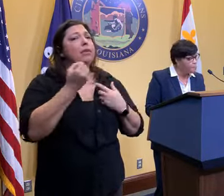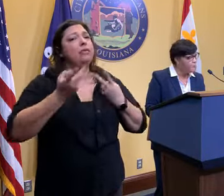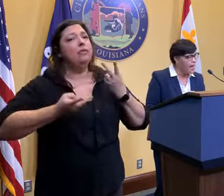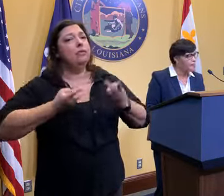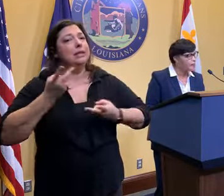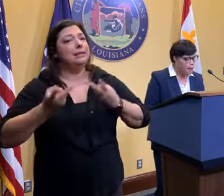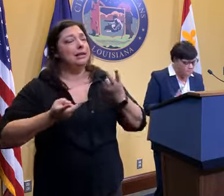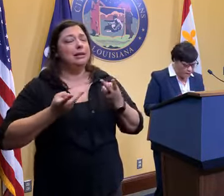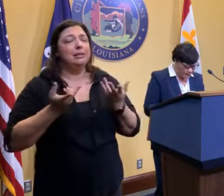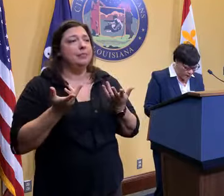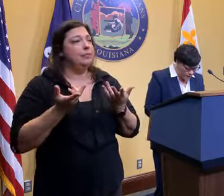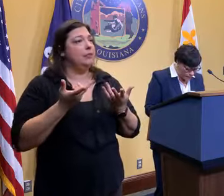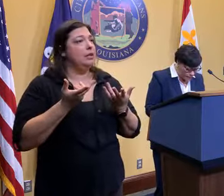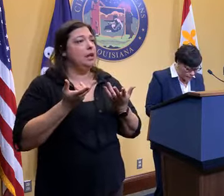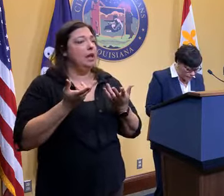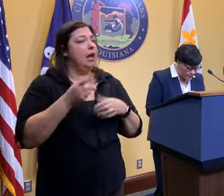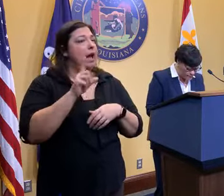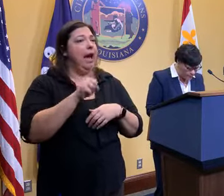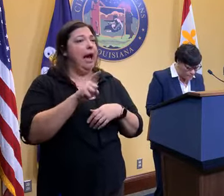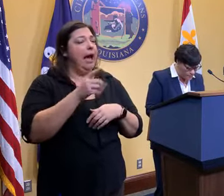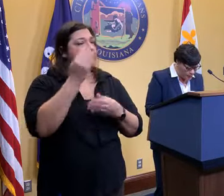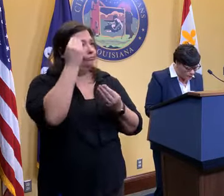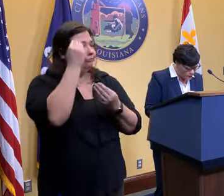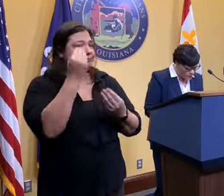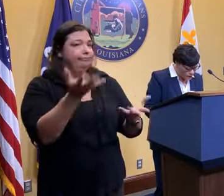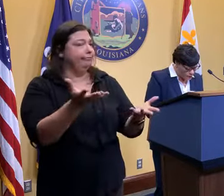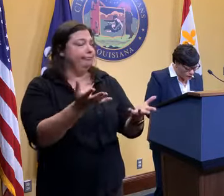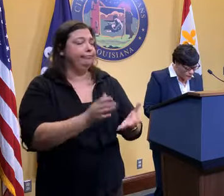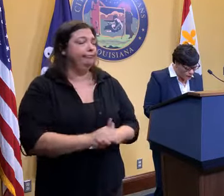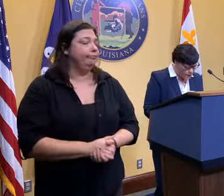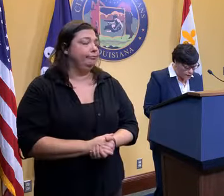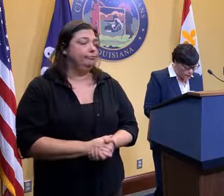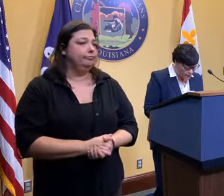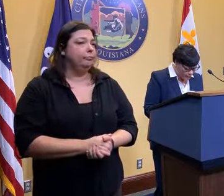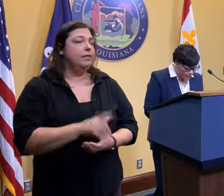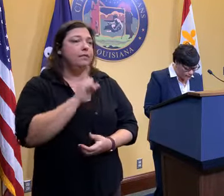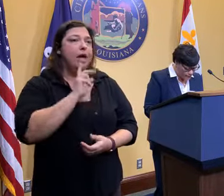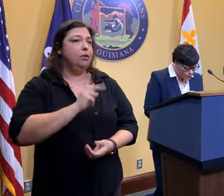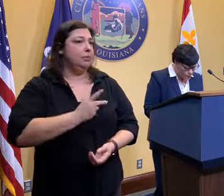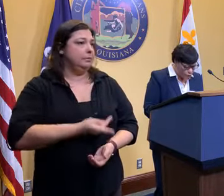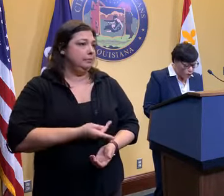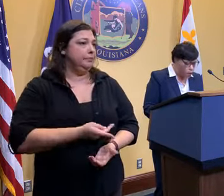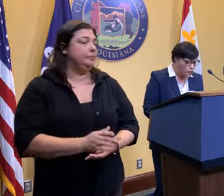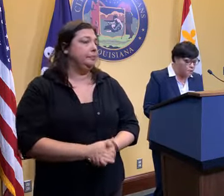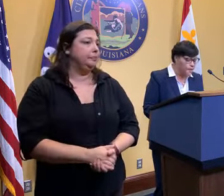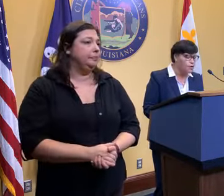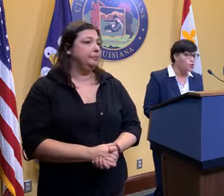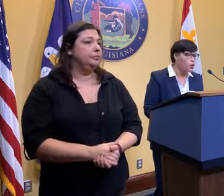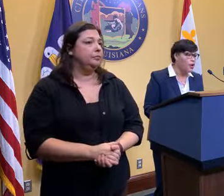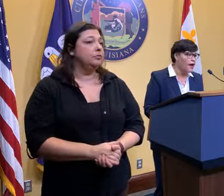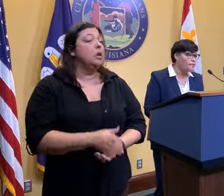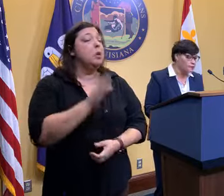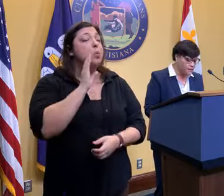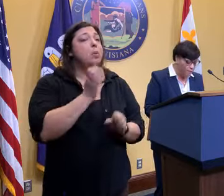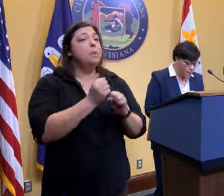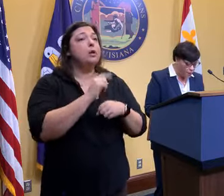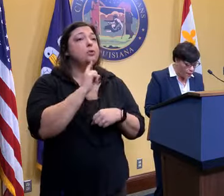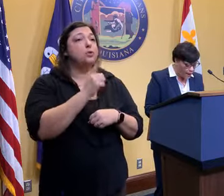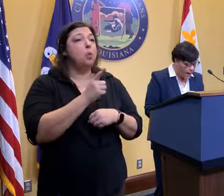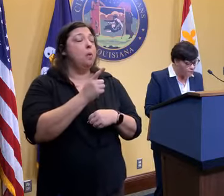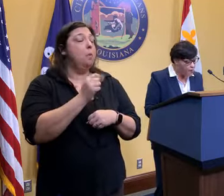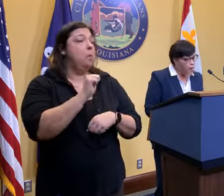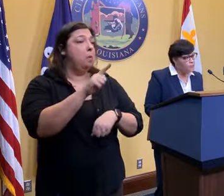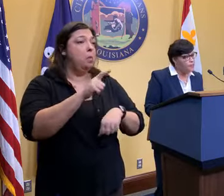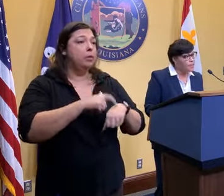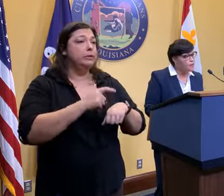I had to make that public statement about it. Very upset. We're going to make sure every step of the